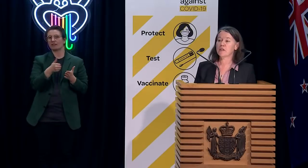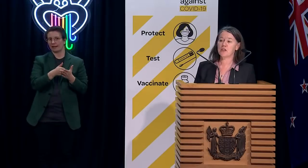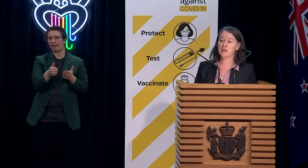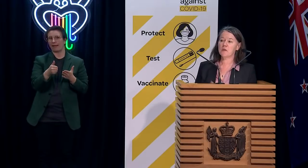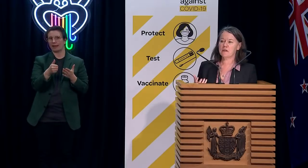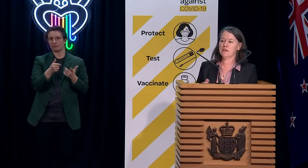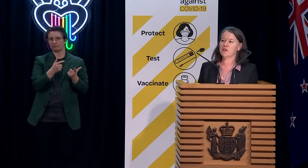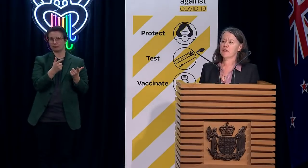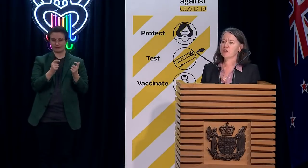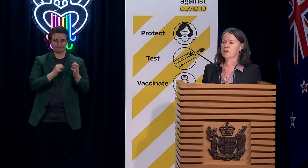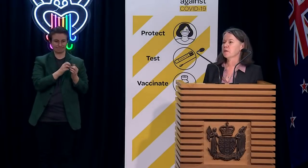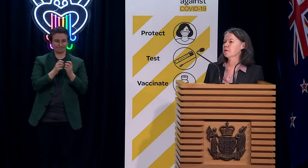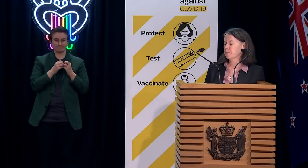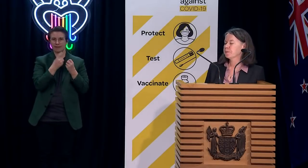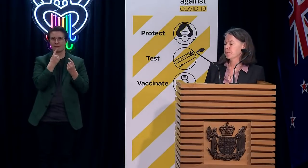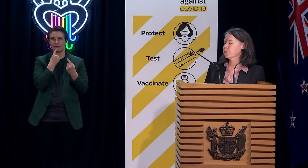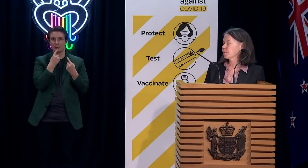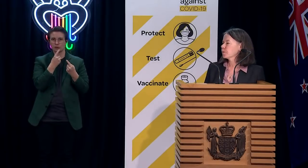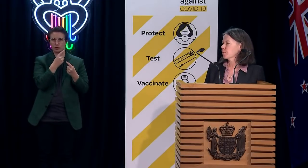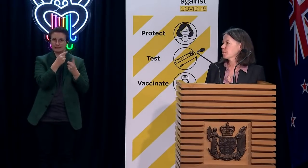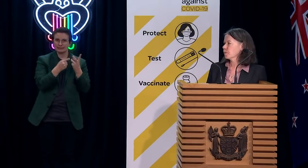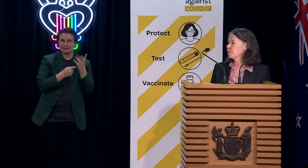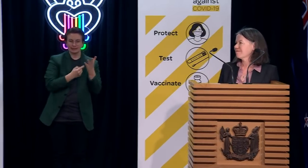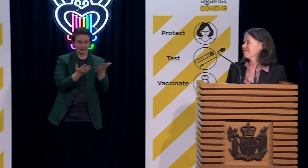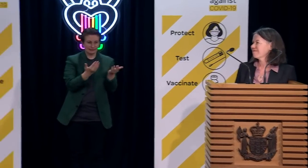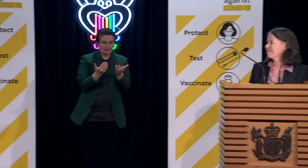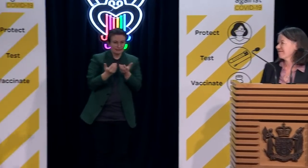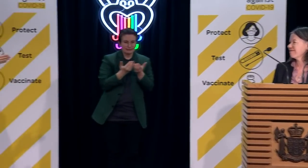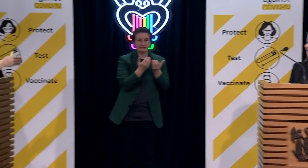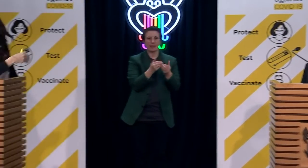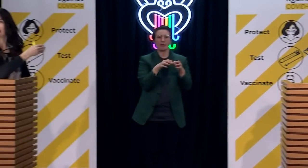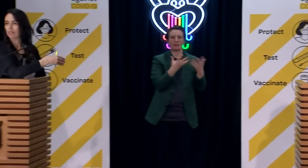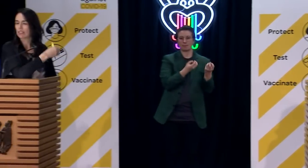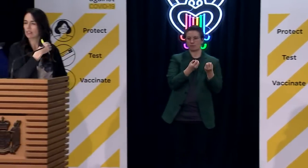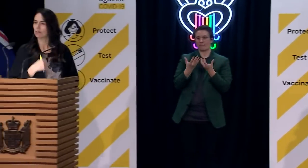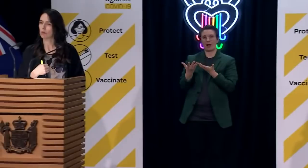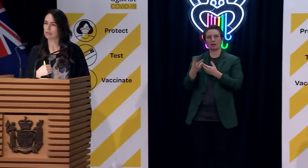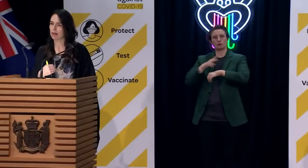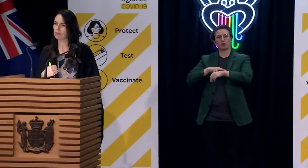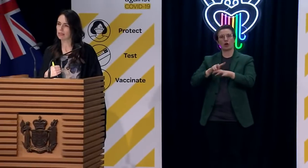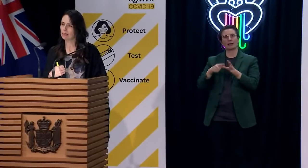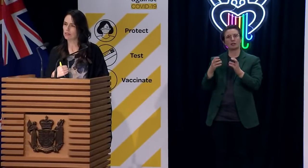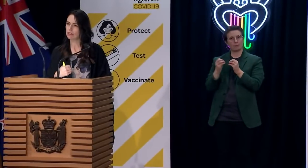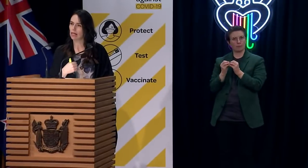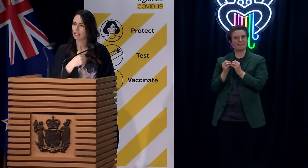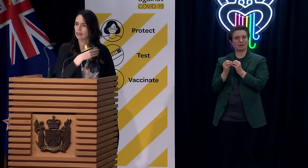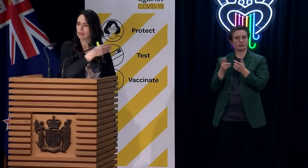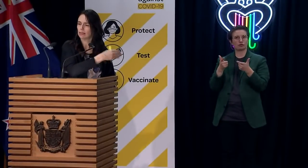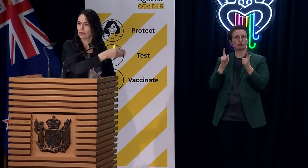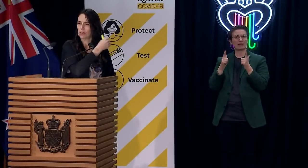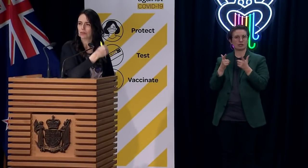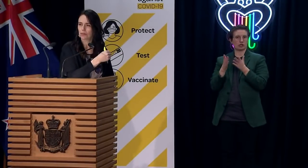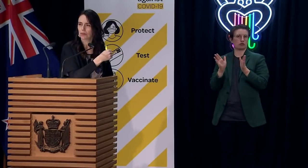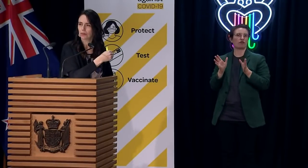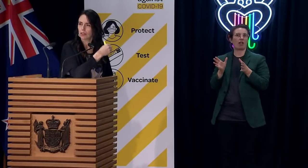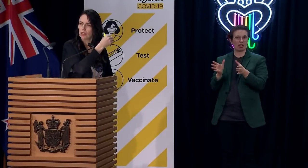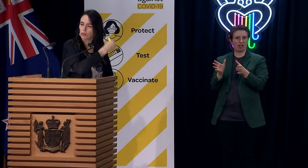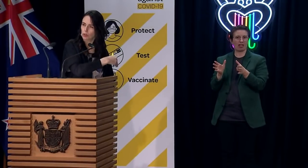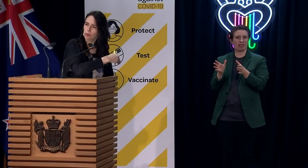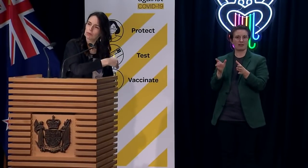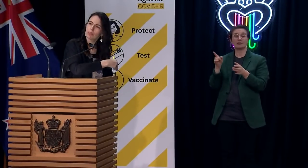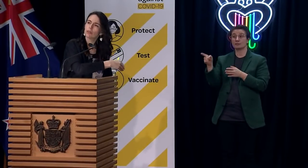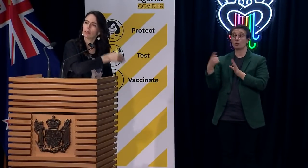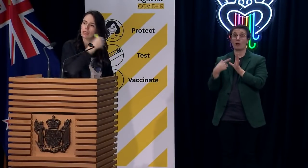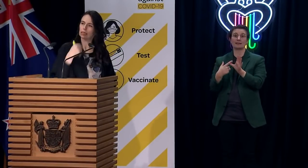advice to the Director-General and then the You hear it. So that advice that Dr. Maconay is speaking about is the advice that informs Cabinet decision. And so it goes through